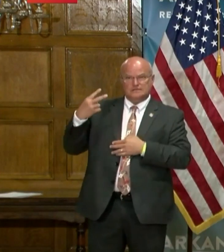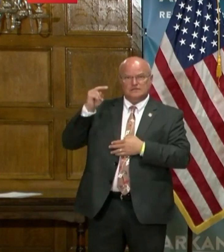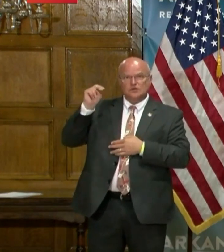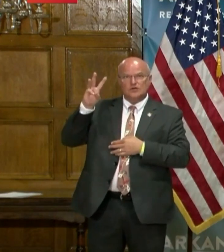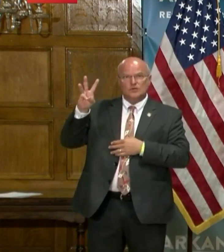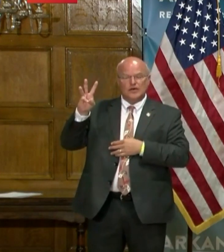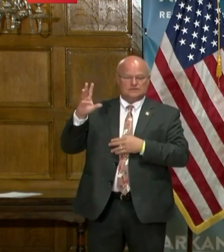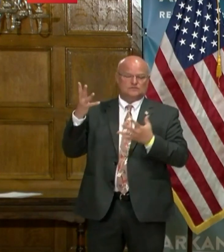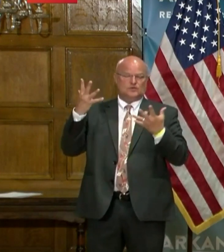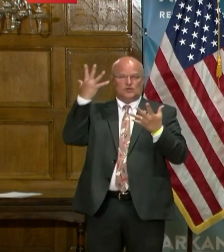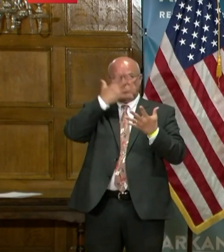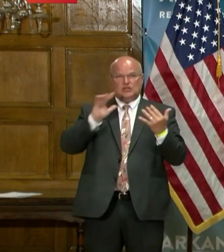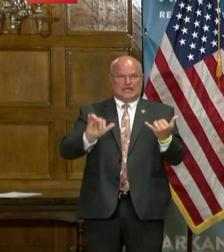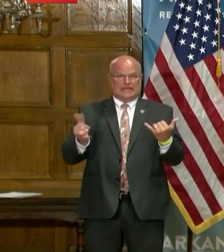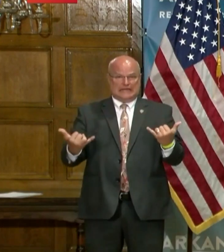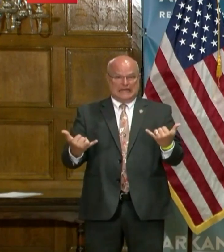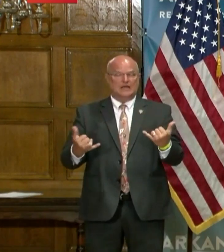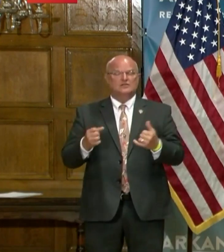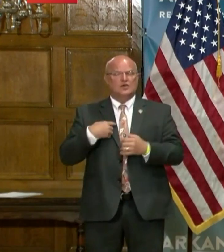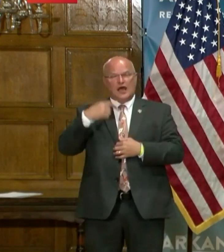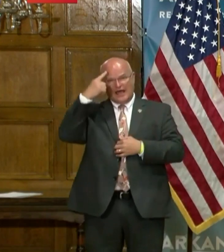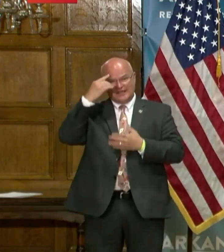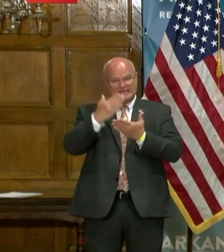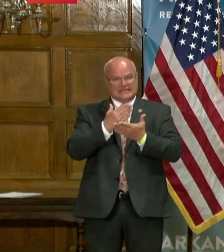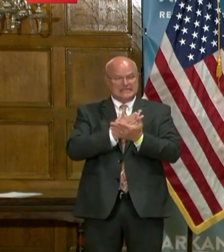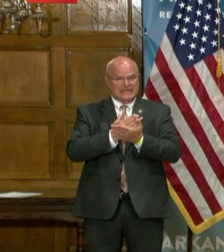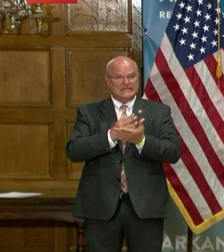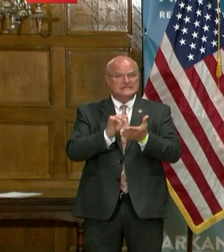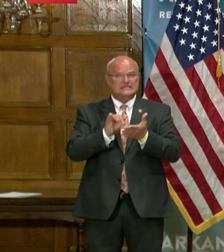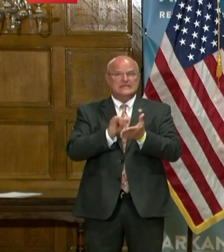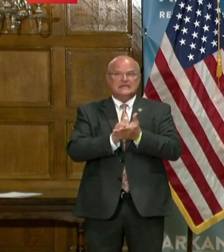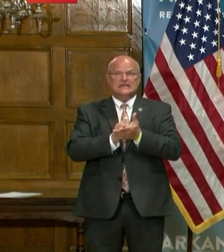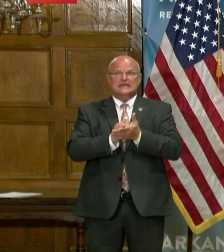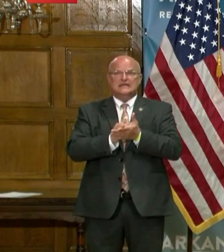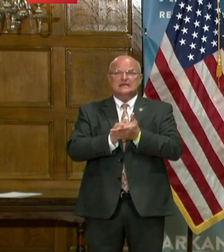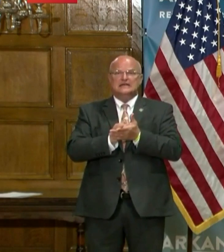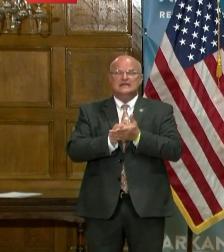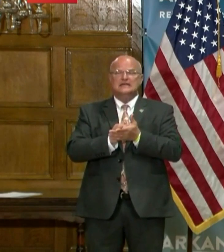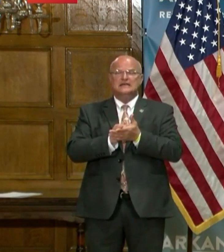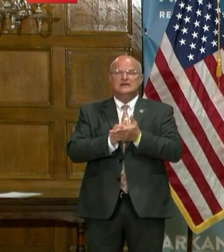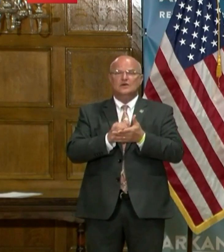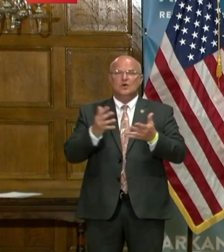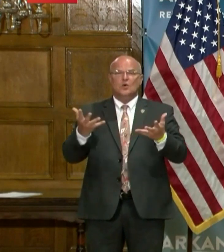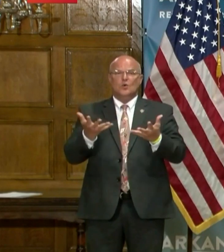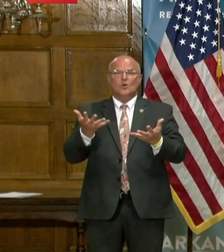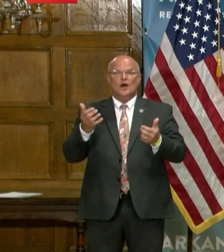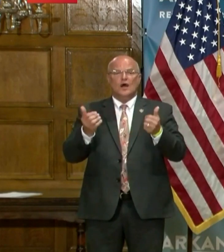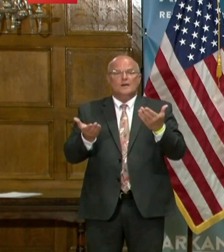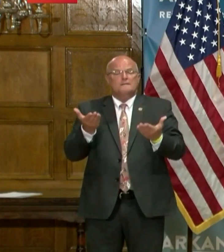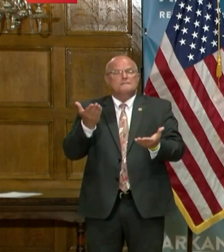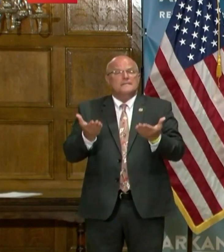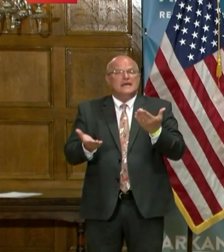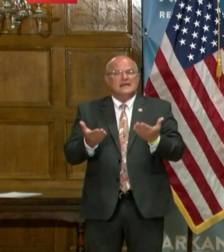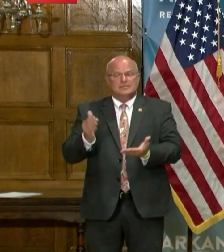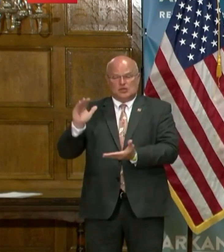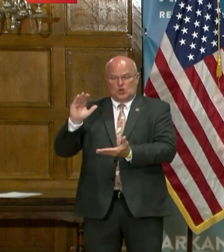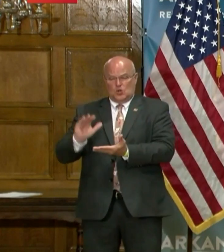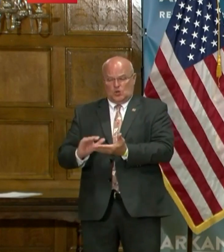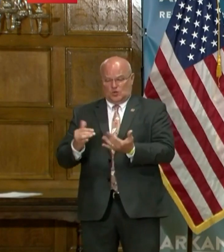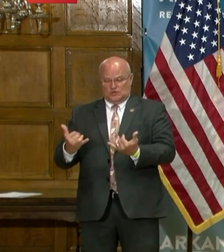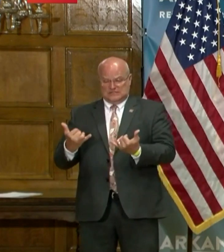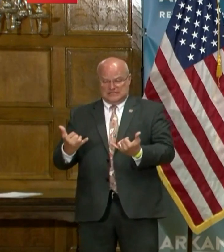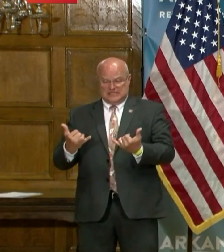like. And so I think there's a lesson there that, what might be a low caseload